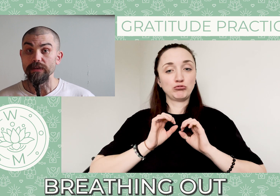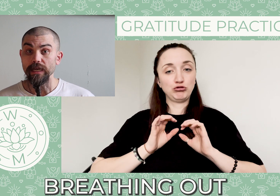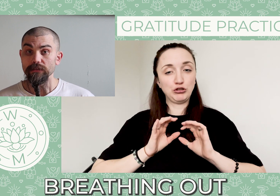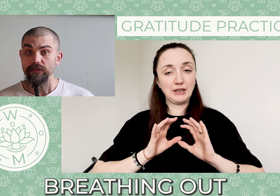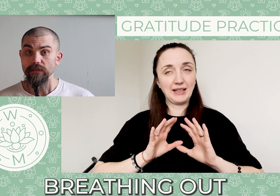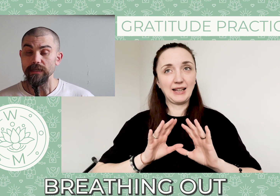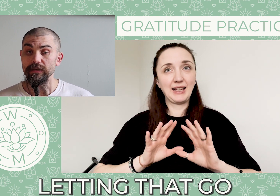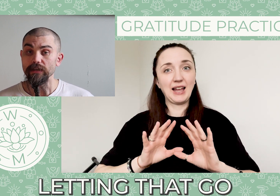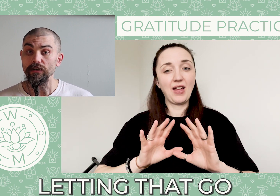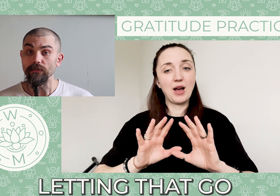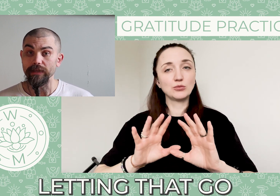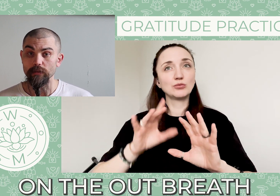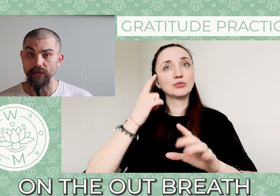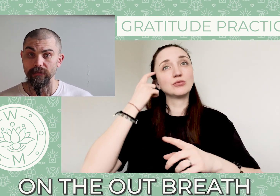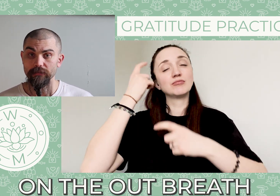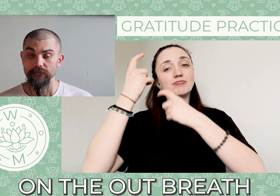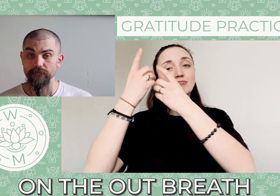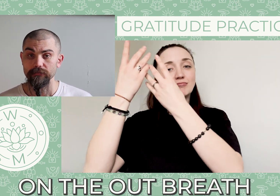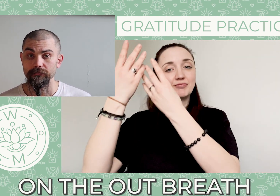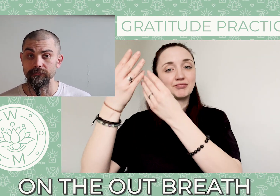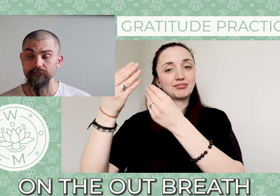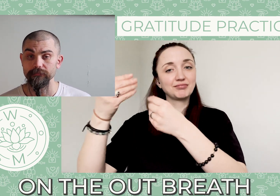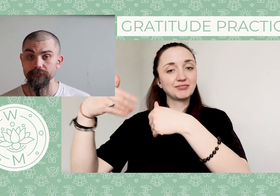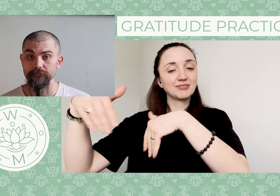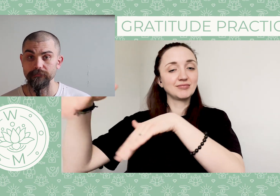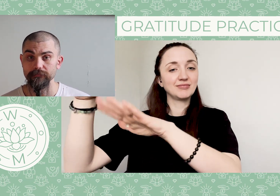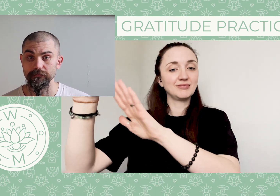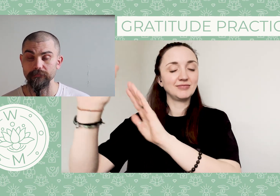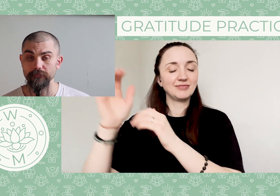And then breathing out, letting that go on the out-breath.